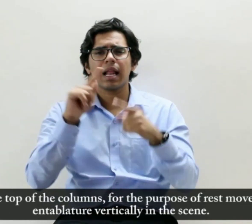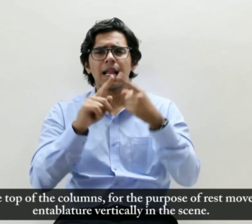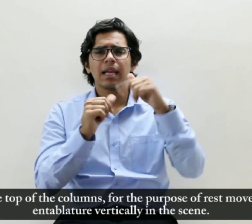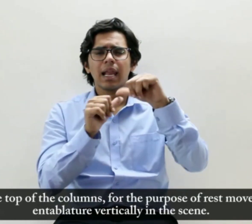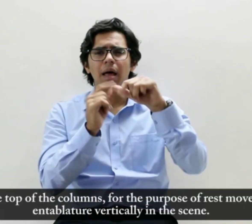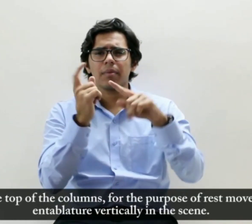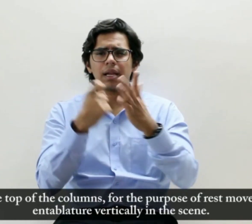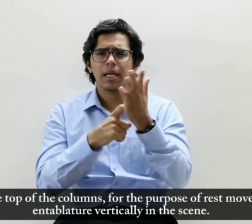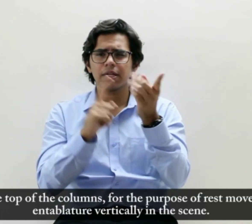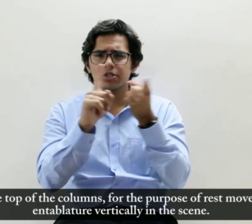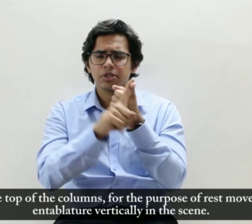scene.